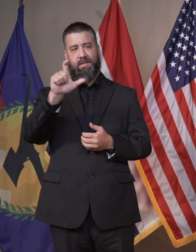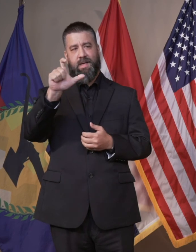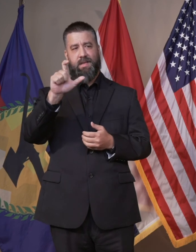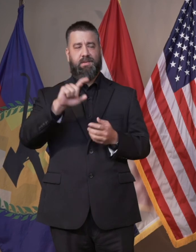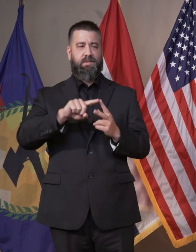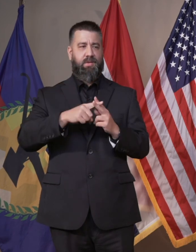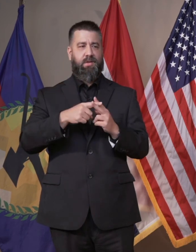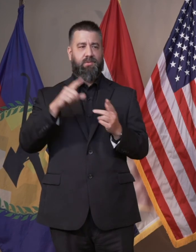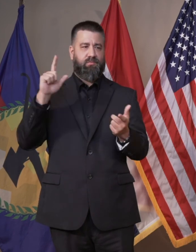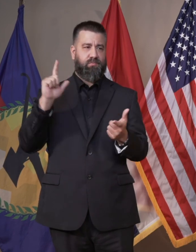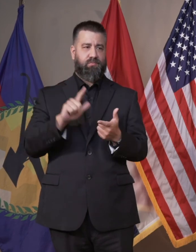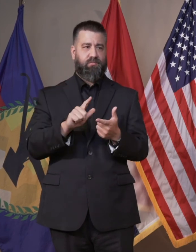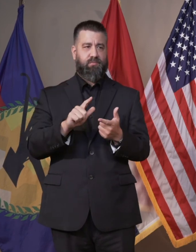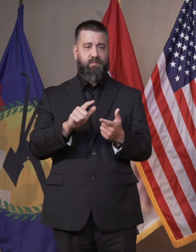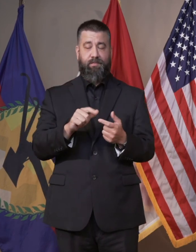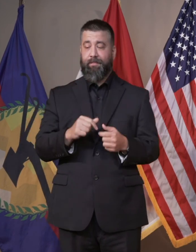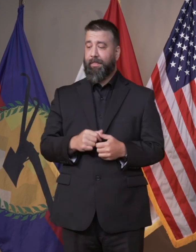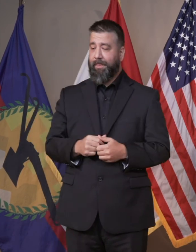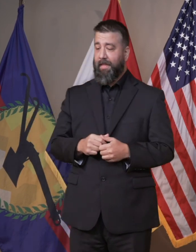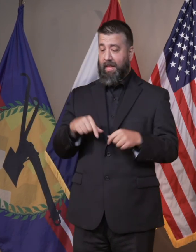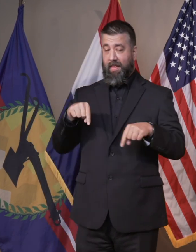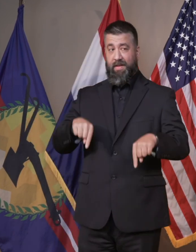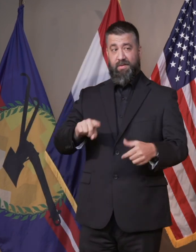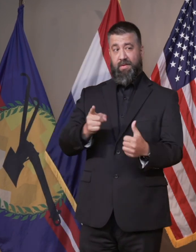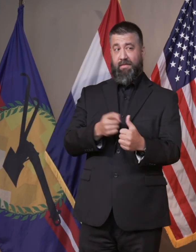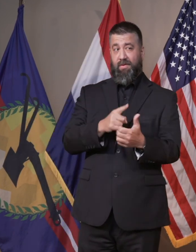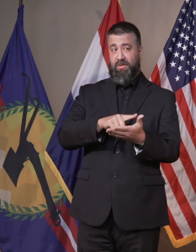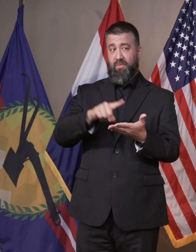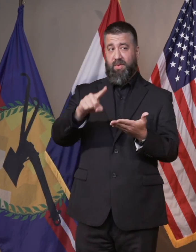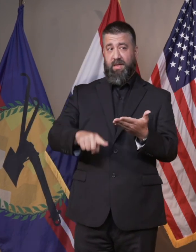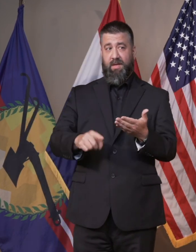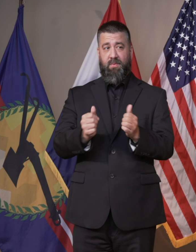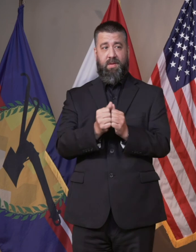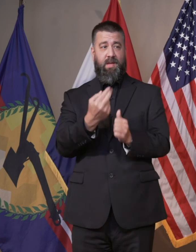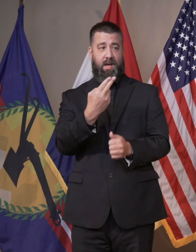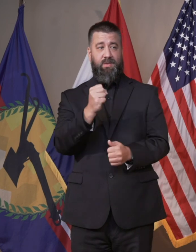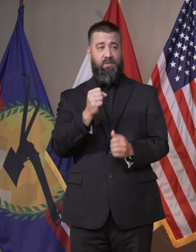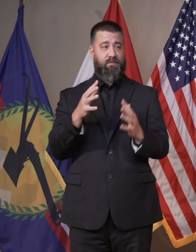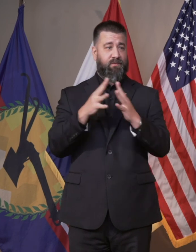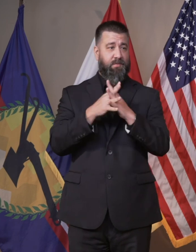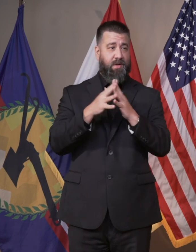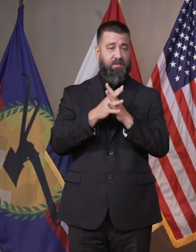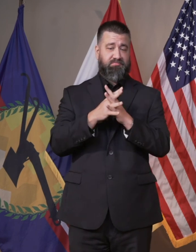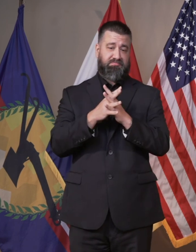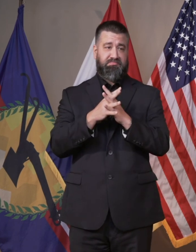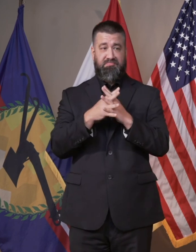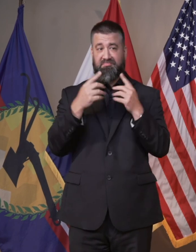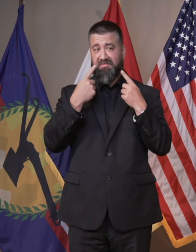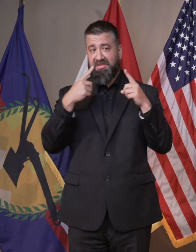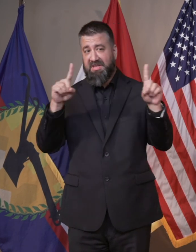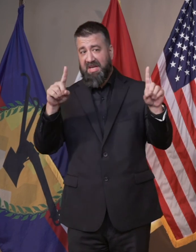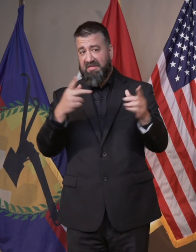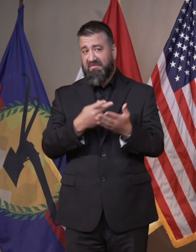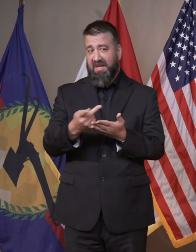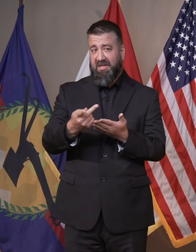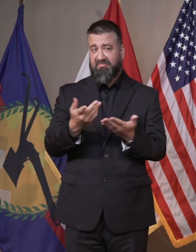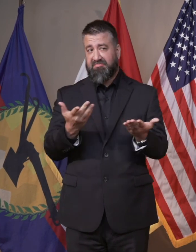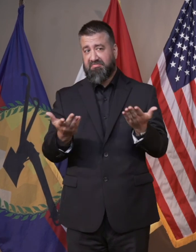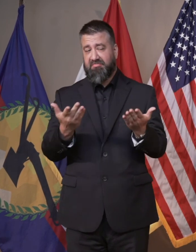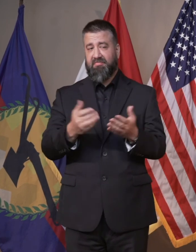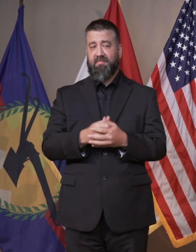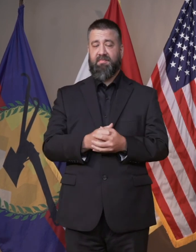This was our first weekend with high school football. All in all, how did it go? Well, I haven't heard of